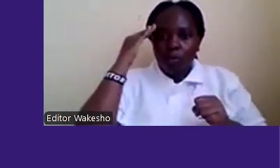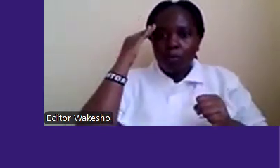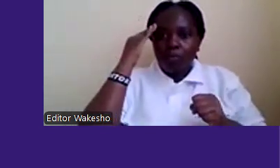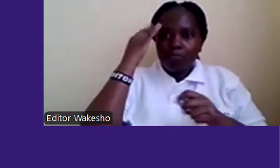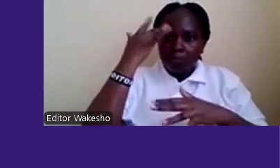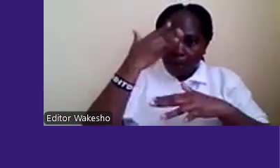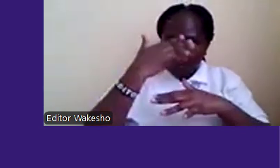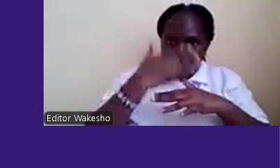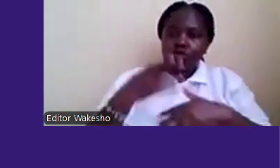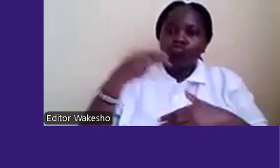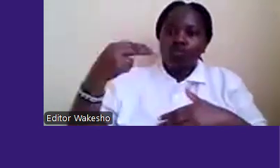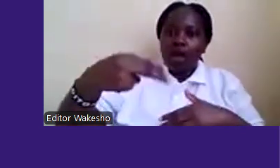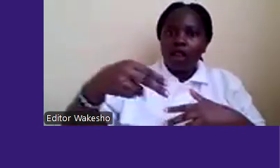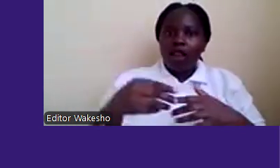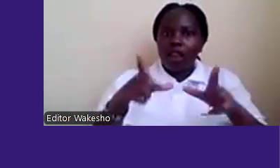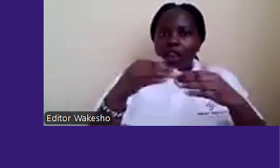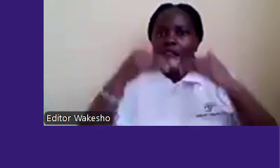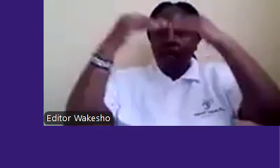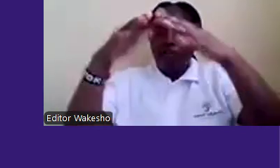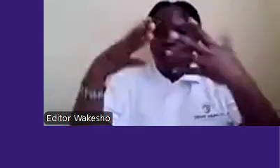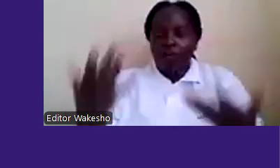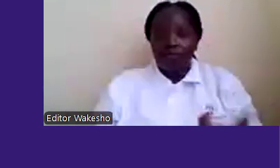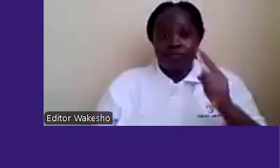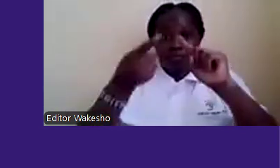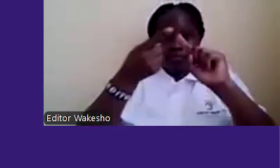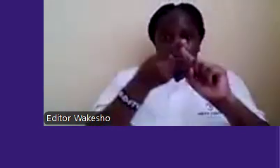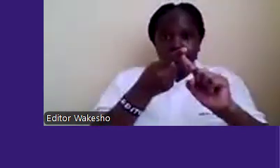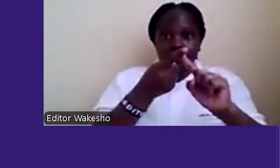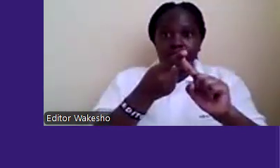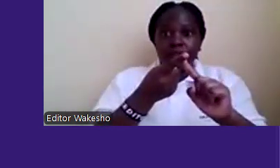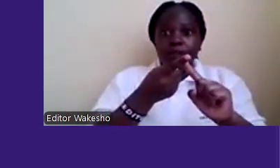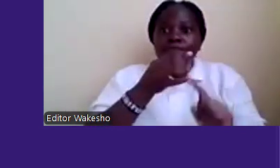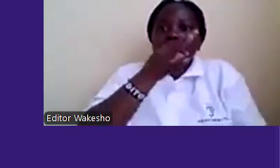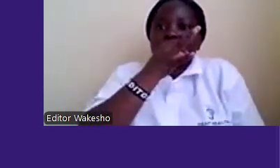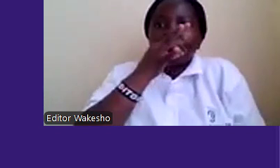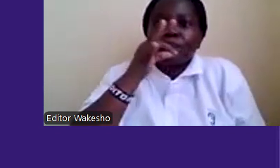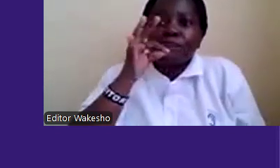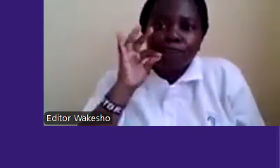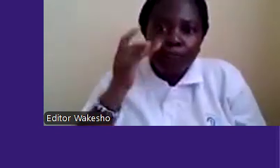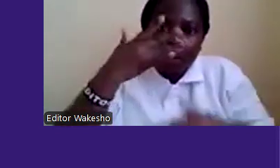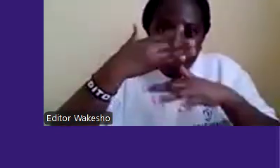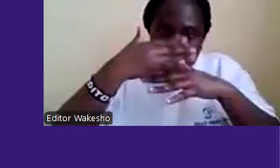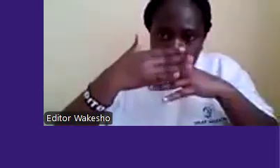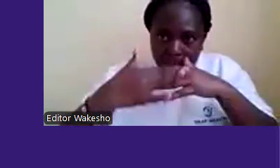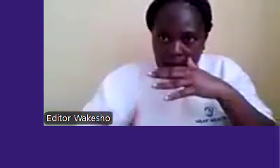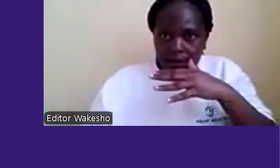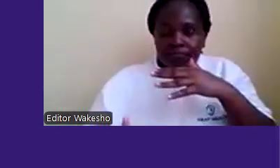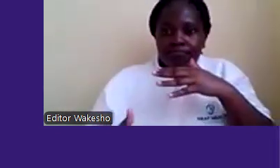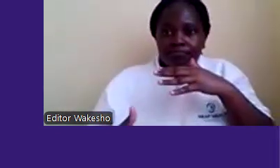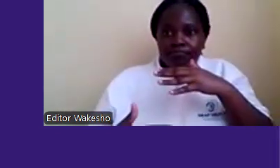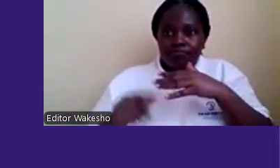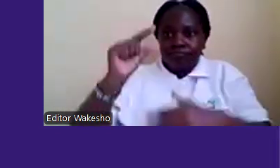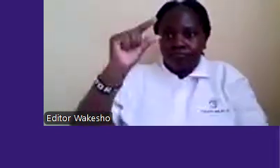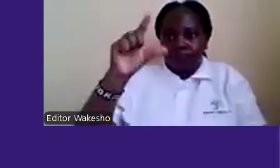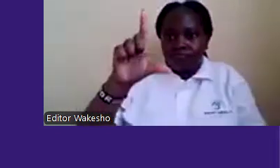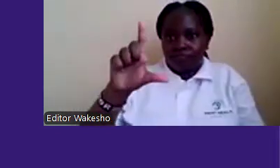right? So the first one is a fasting blood glucose. Fasting is, just the one that we know. When